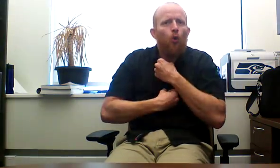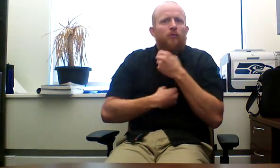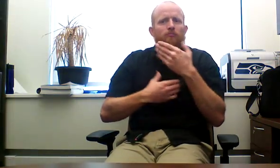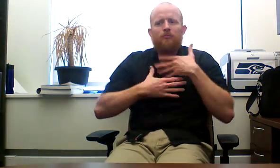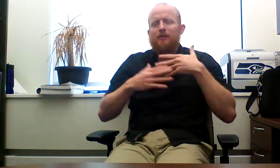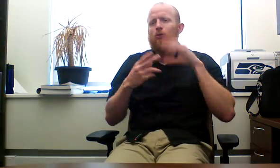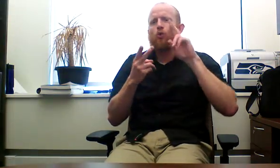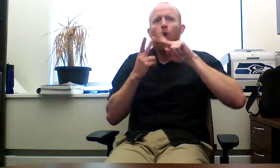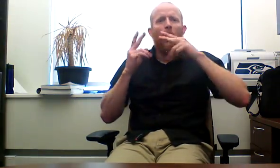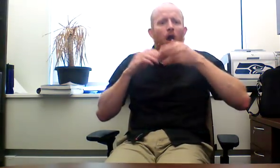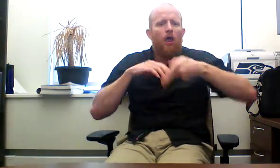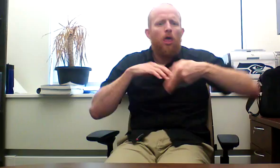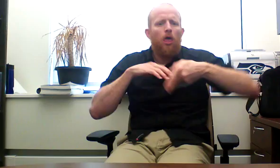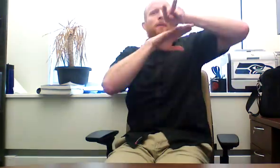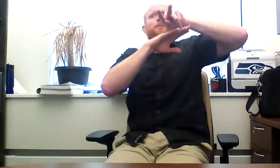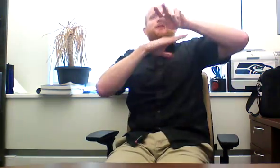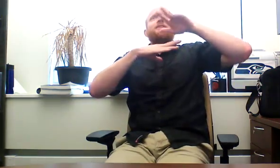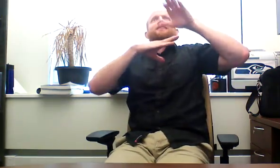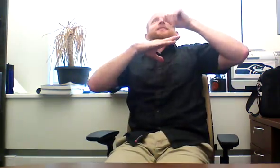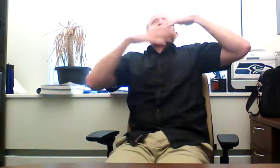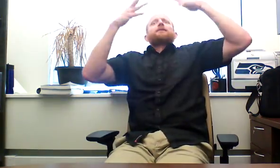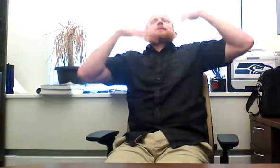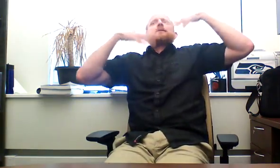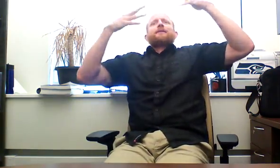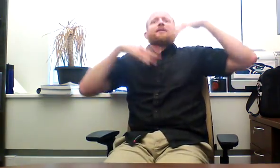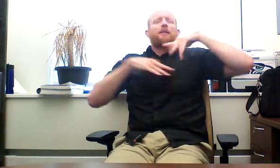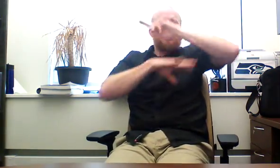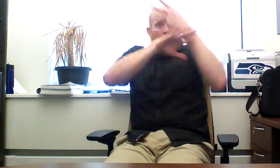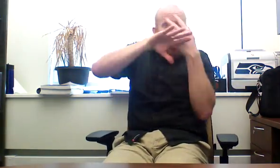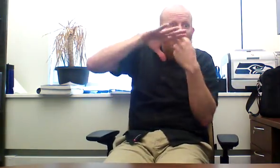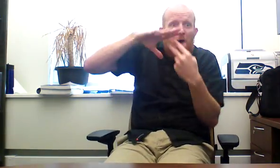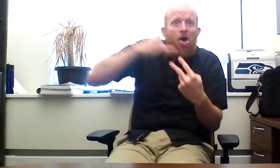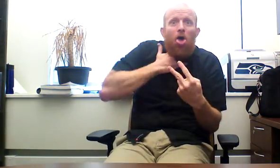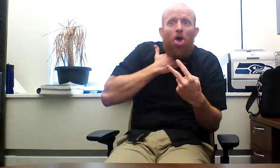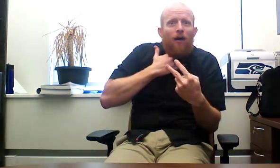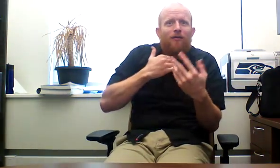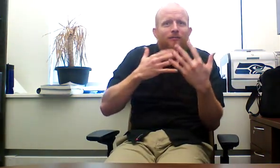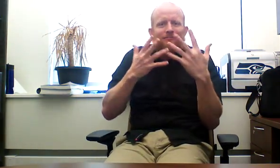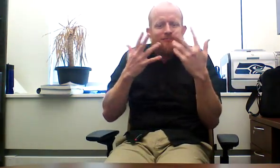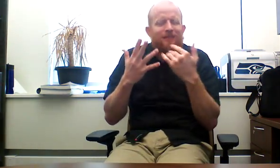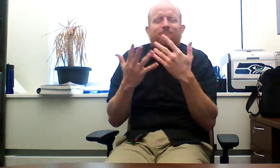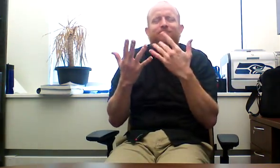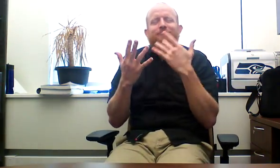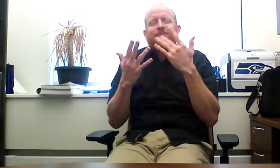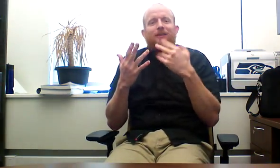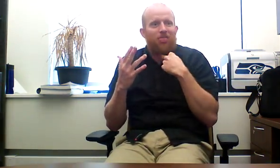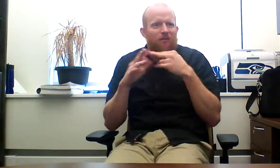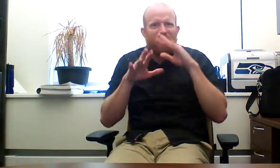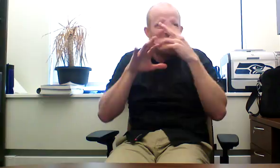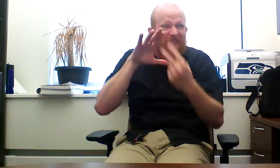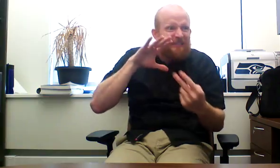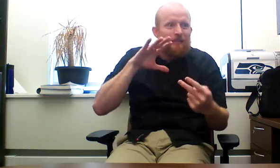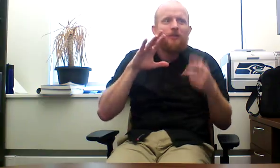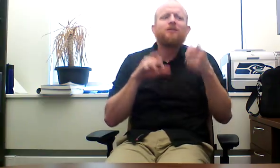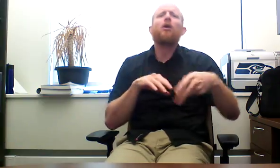bottom. They know how to hold themselves, how to float, how to get some breath, and if they fall down into the water, they know what to do. They're not